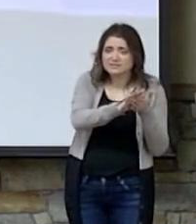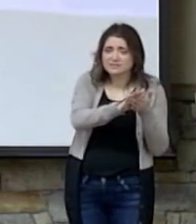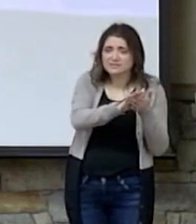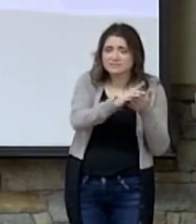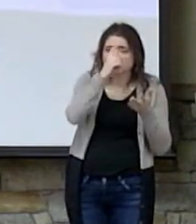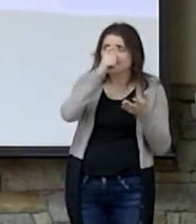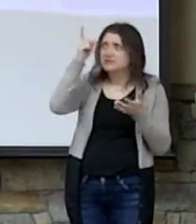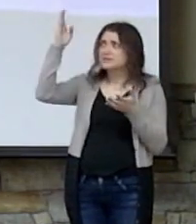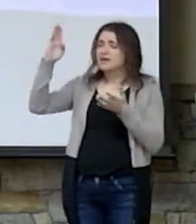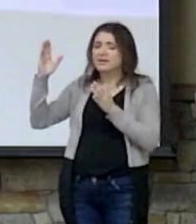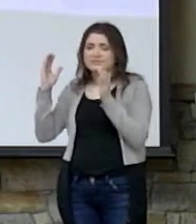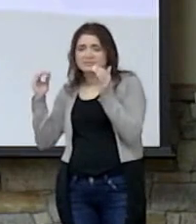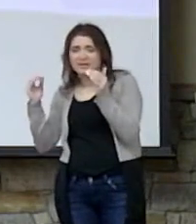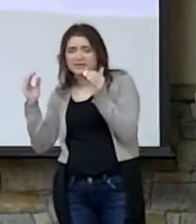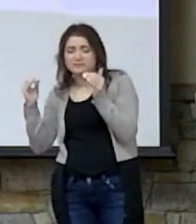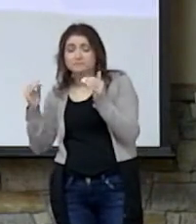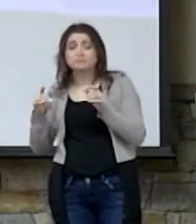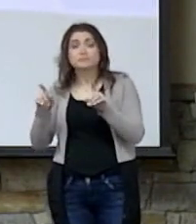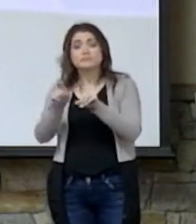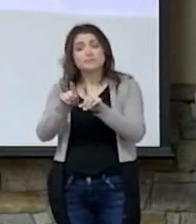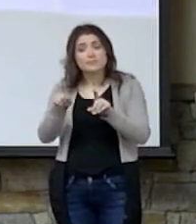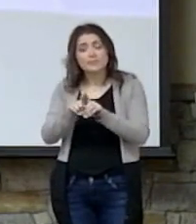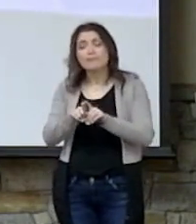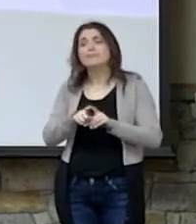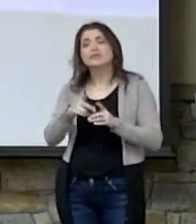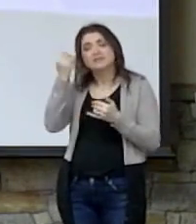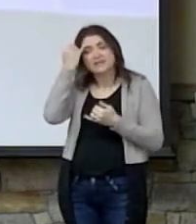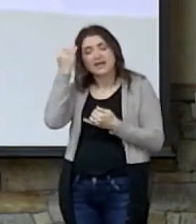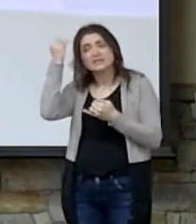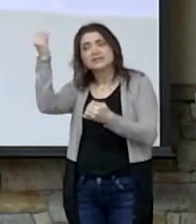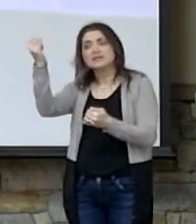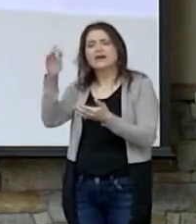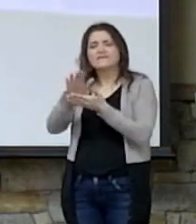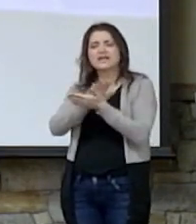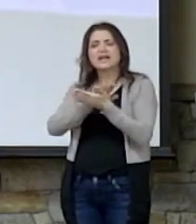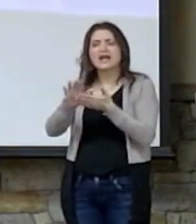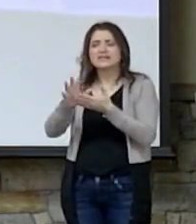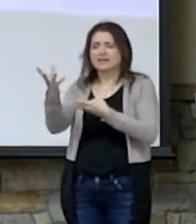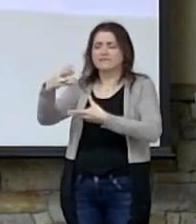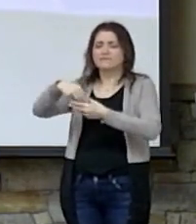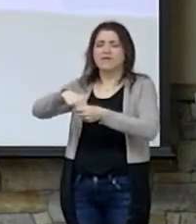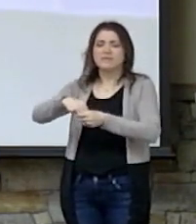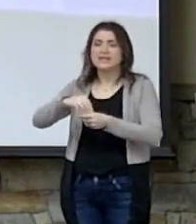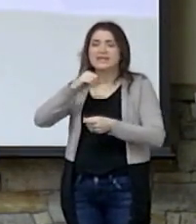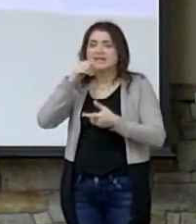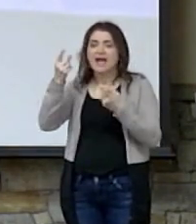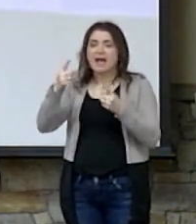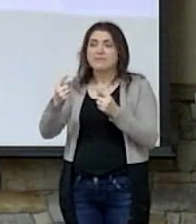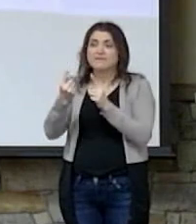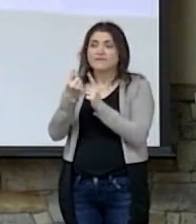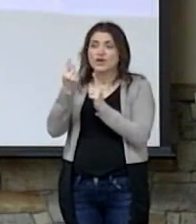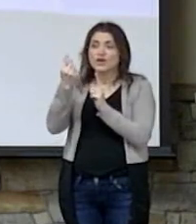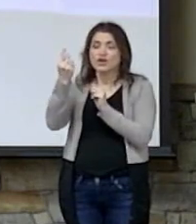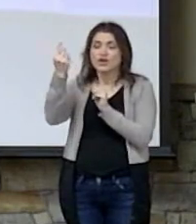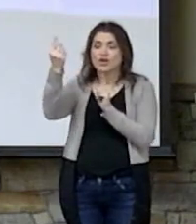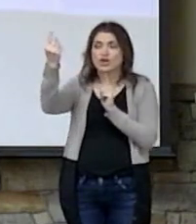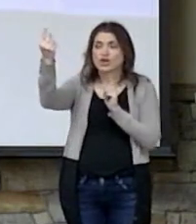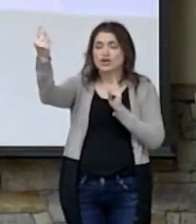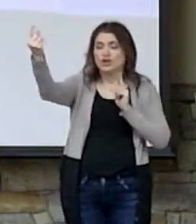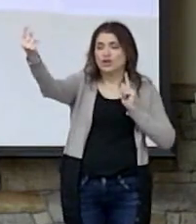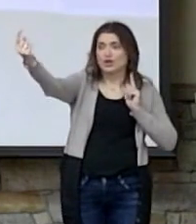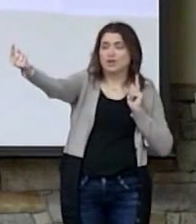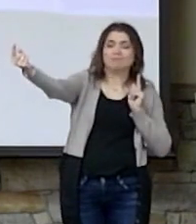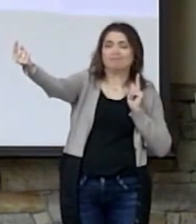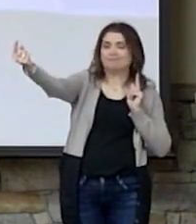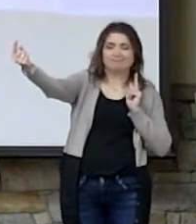us? But there's also this. There's this idea of kindness and involvement. Kindness is not done at a distance. Kindness is something